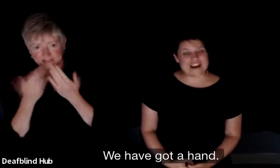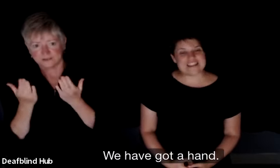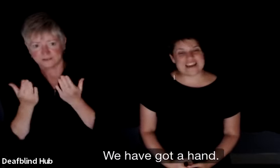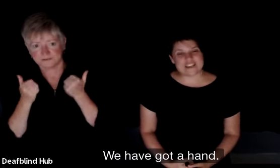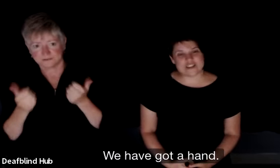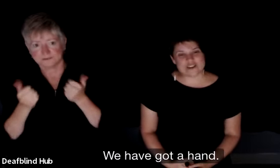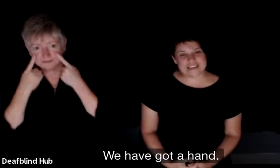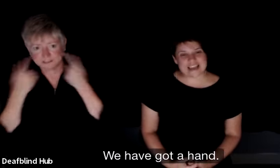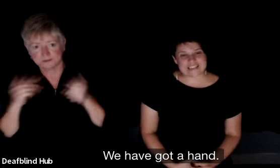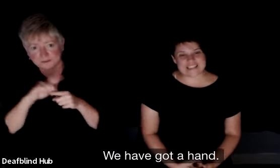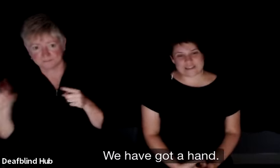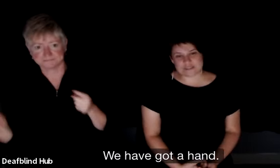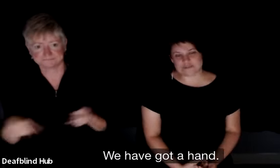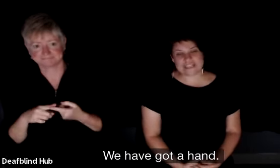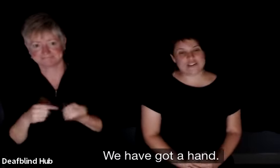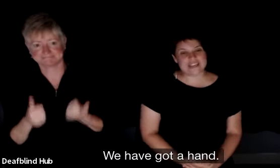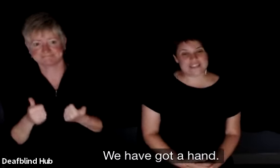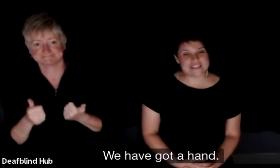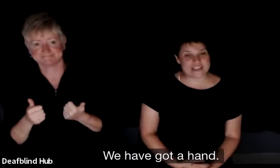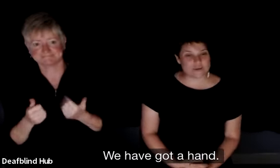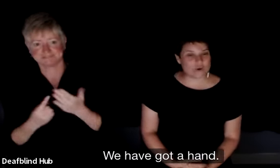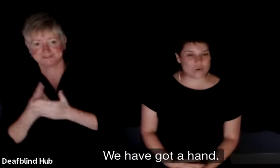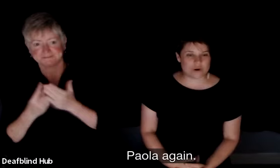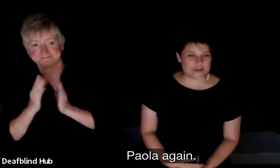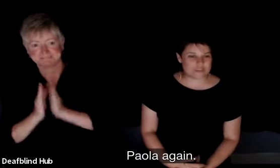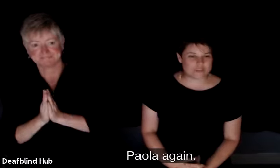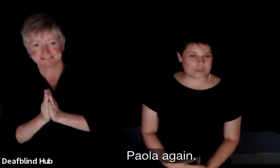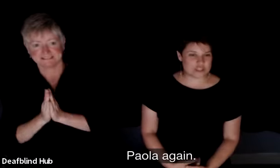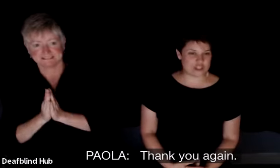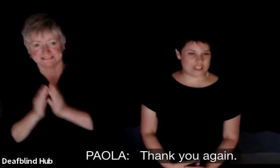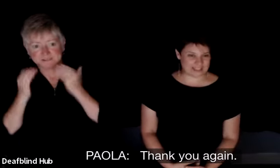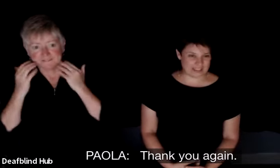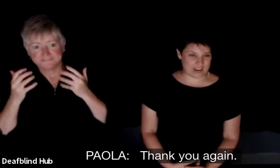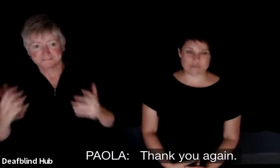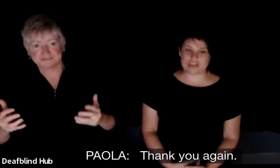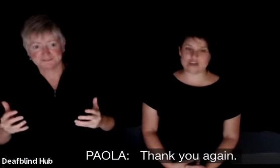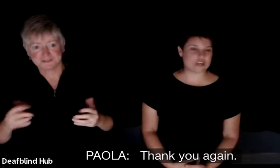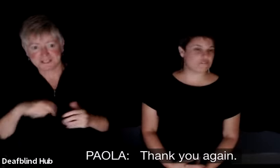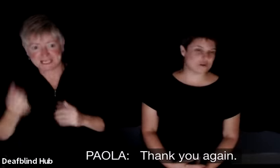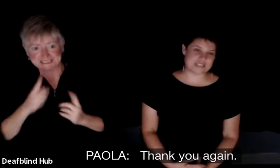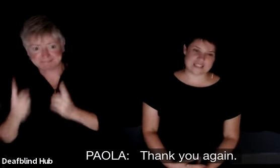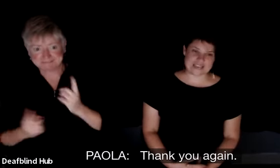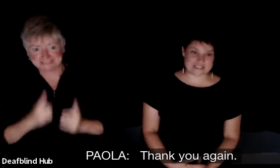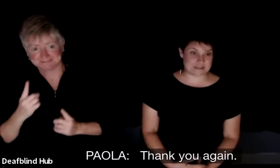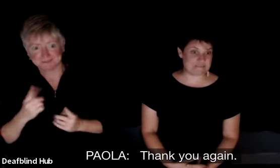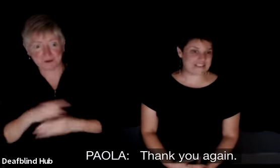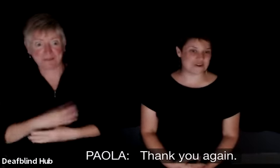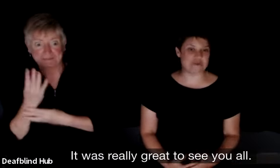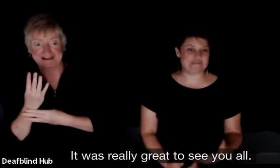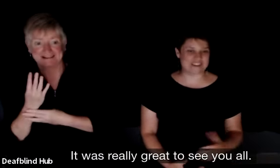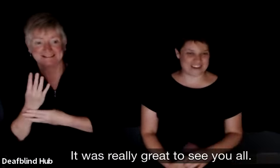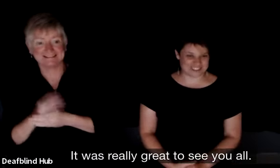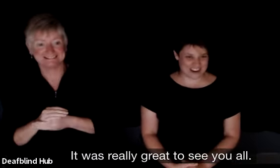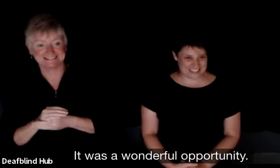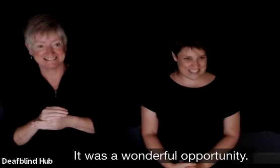All right, thank you again. It was really great to see you all. What a wonderful opportunity. And I'm really looking forward to the next meeting